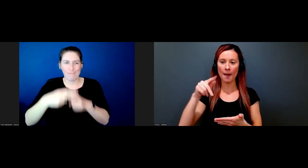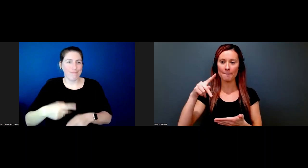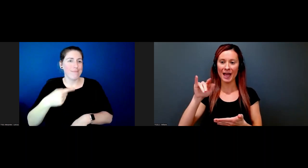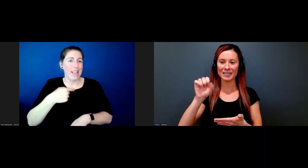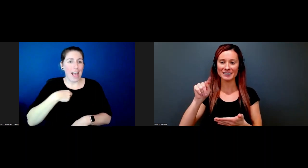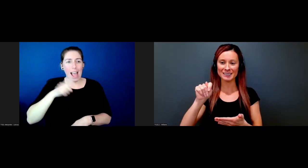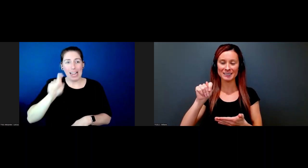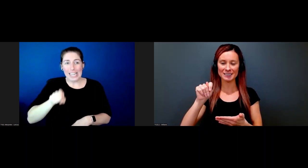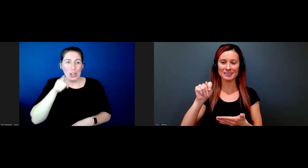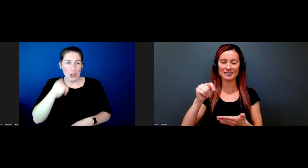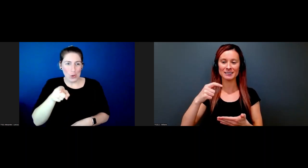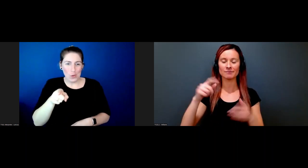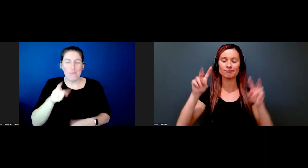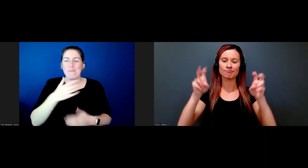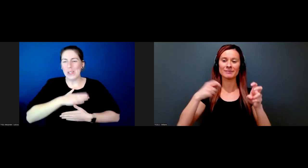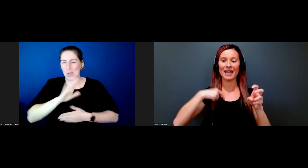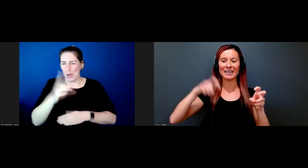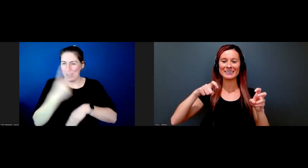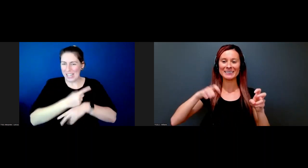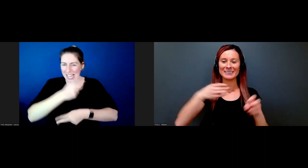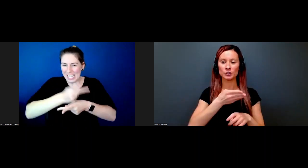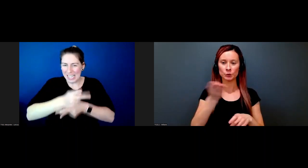everyone.